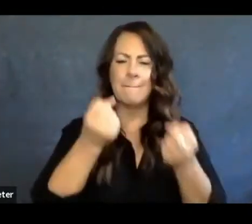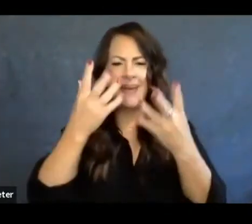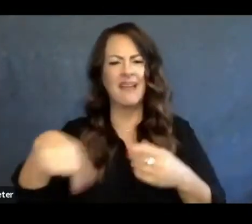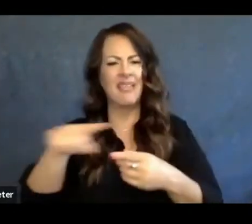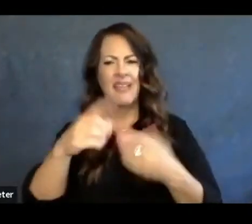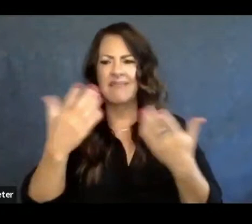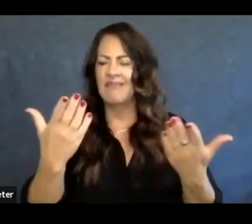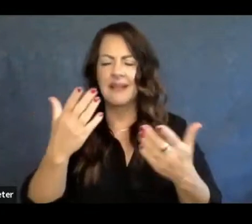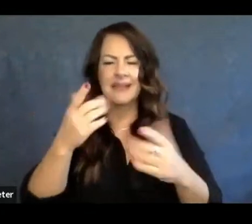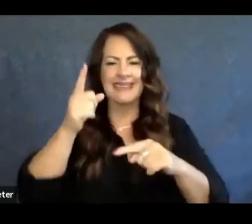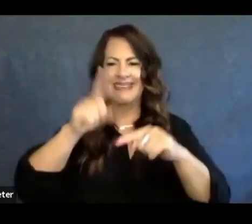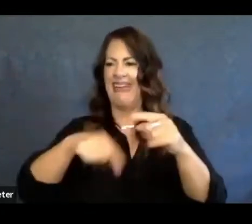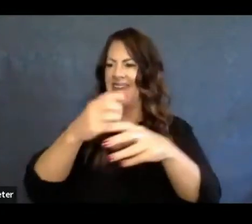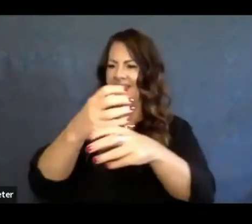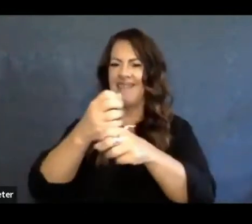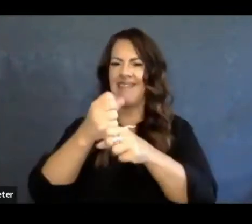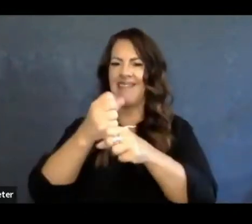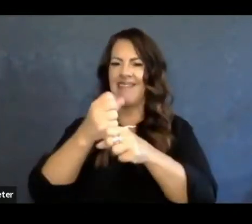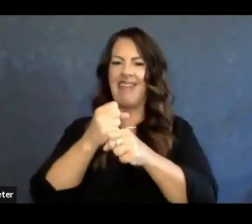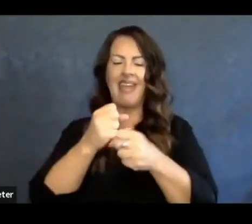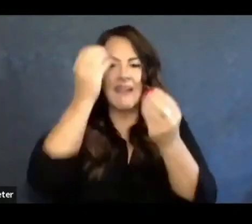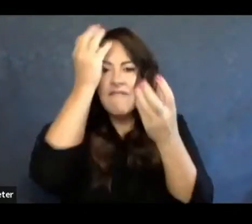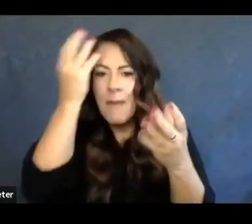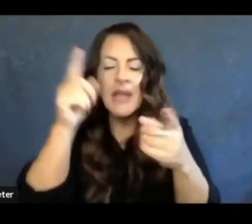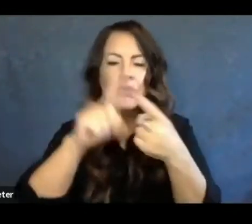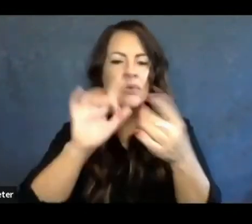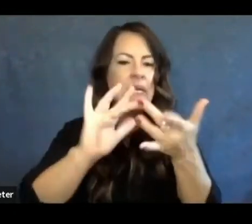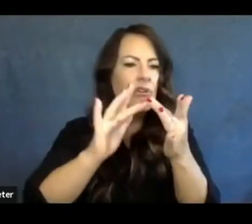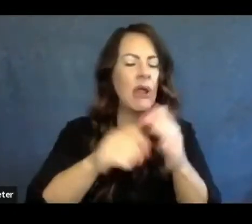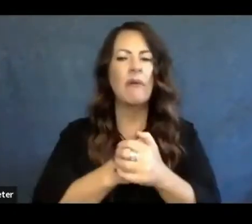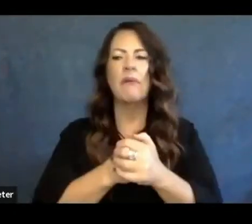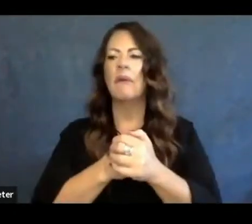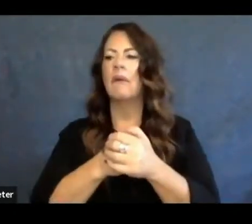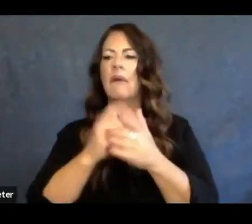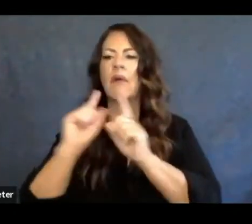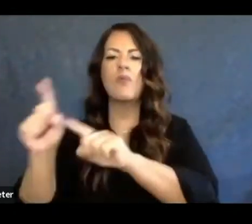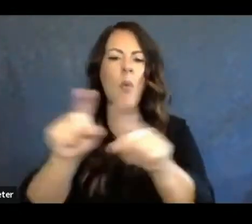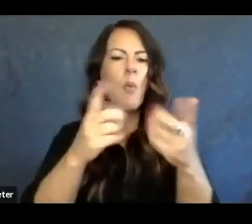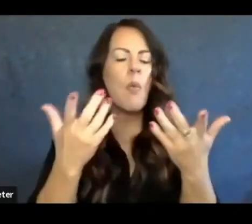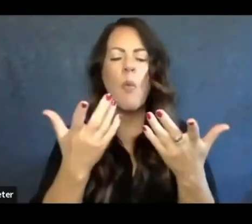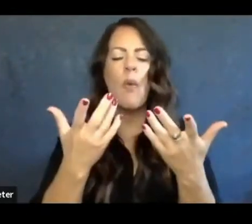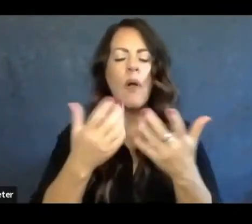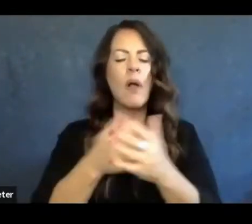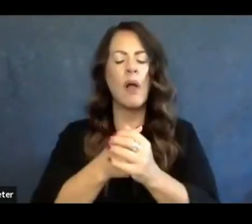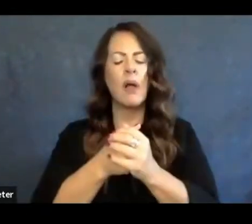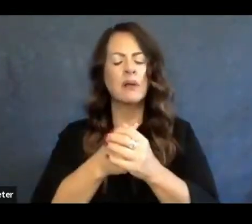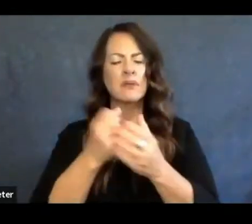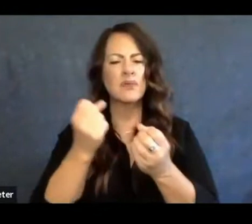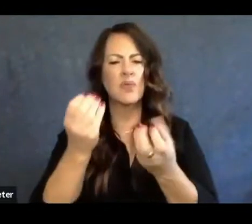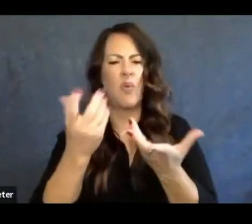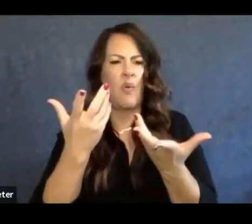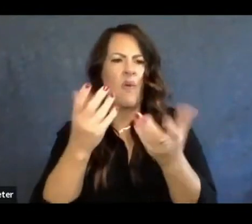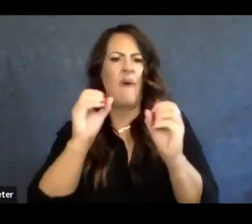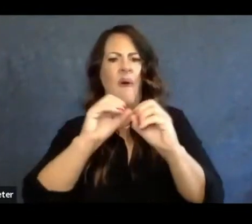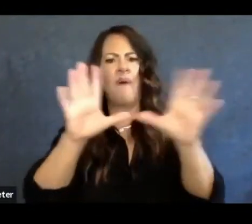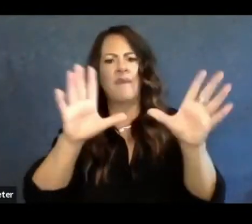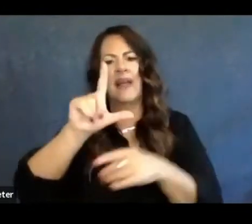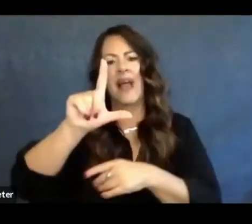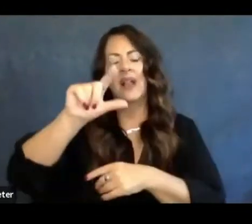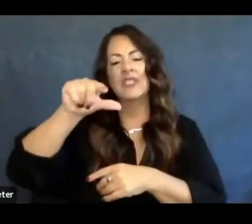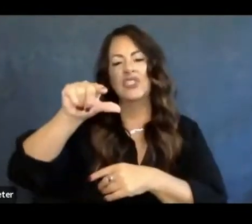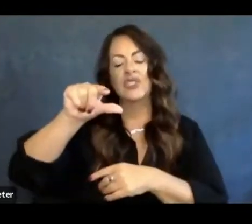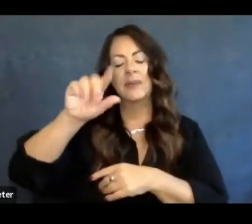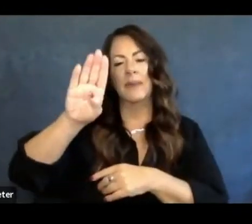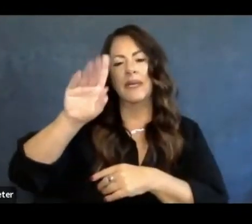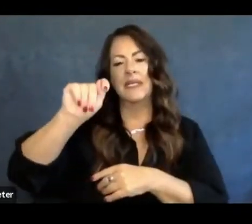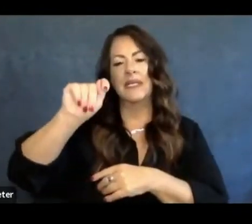have access to the internet or even access to the COVID site. And, obviously for the LGBTQI community, there's